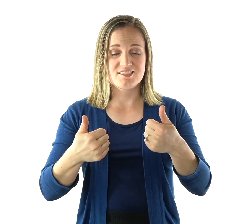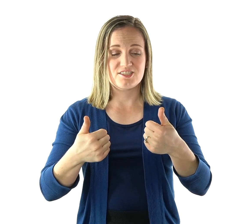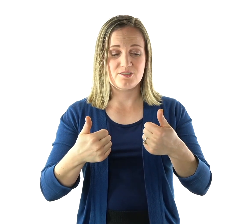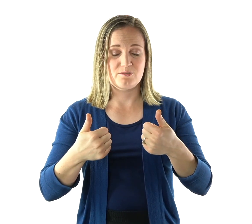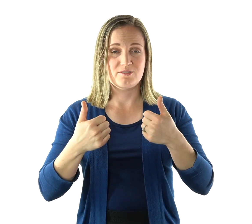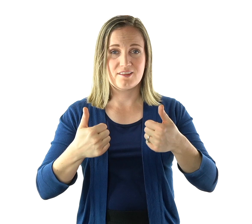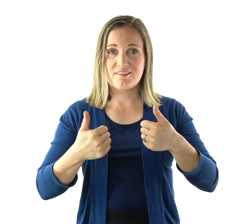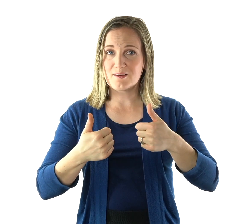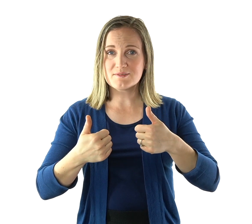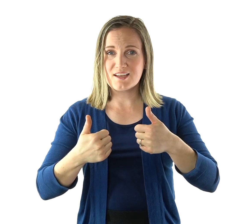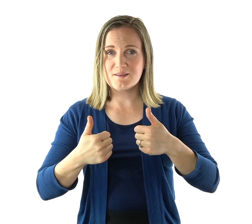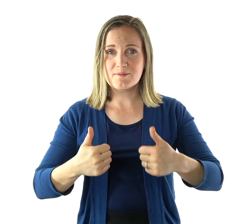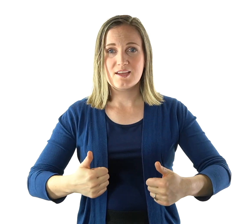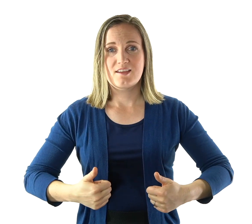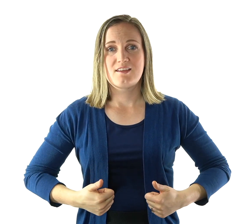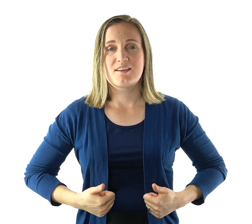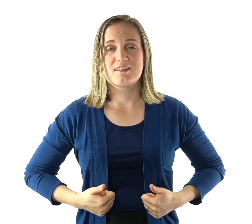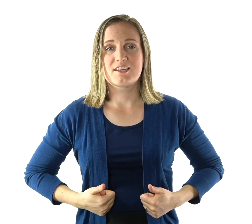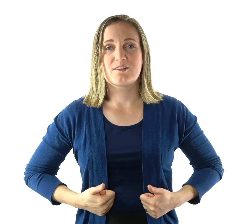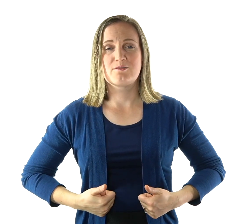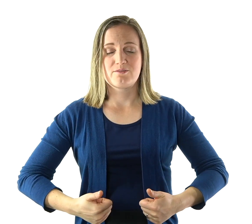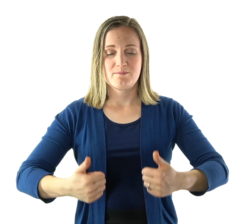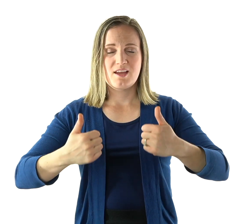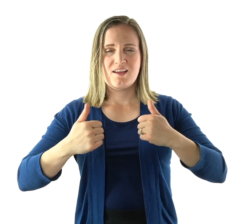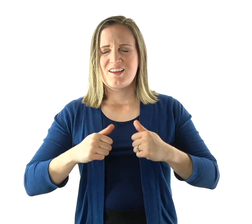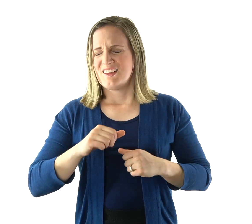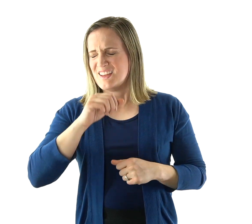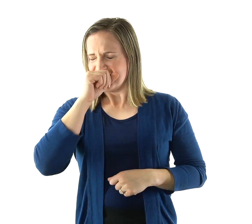just do thumbs up, and I go from